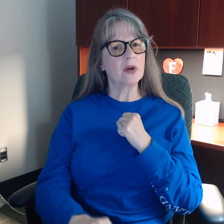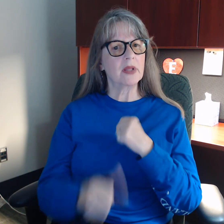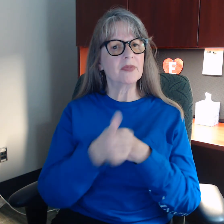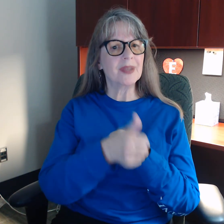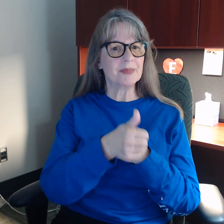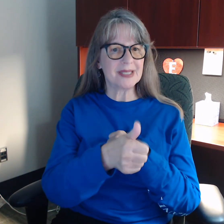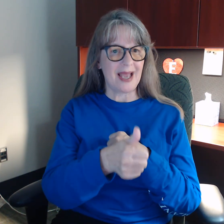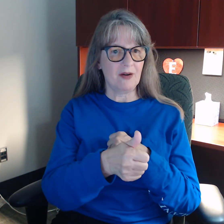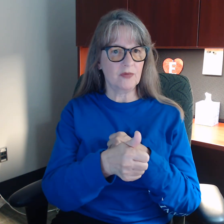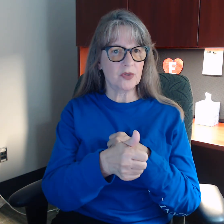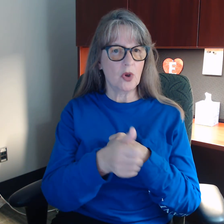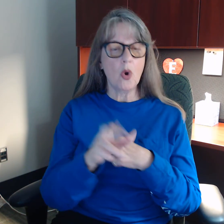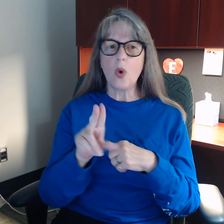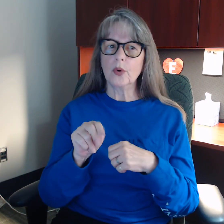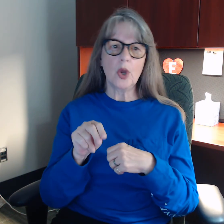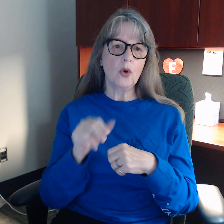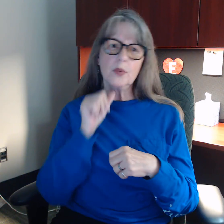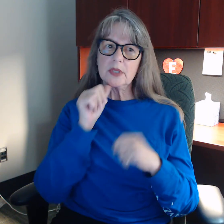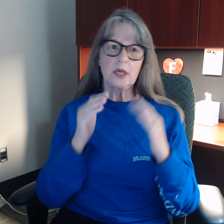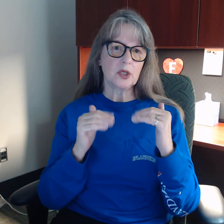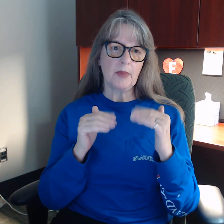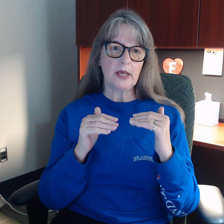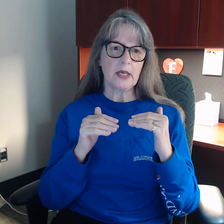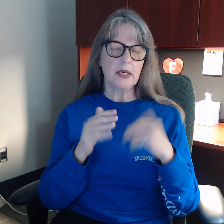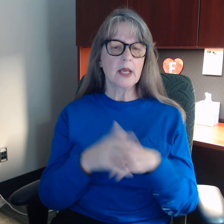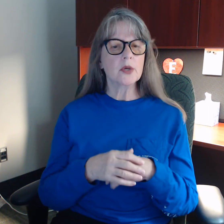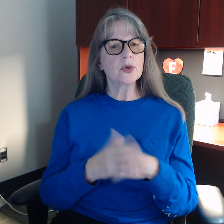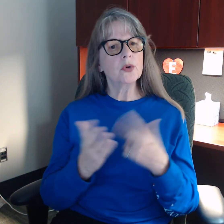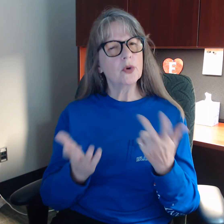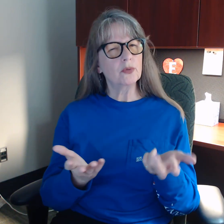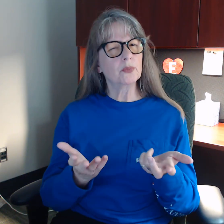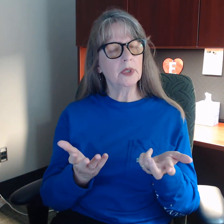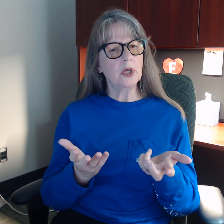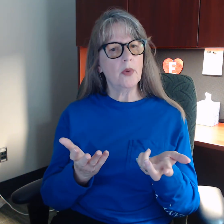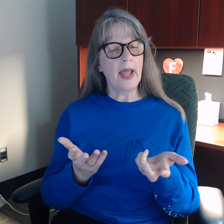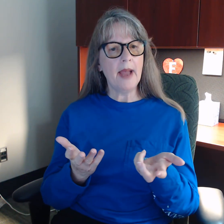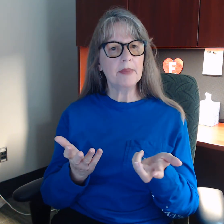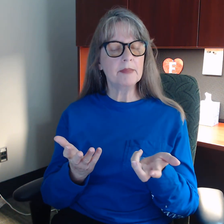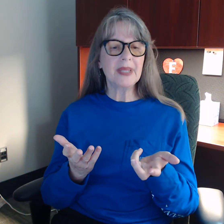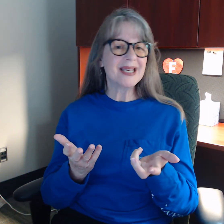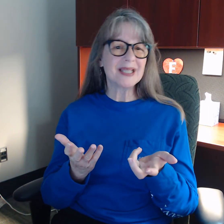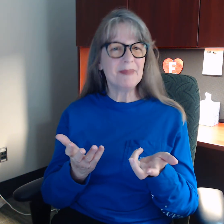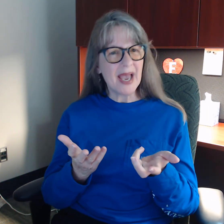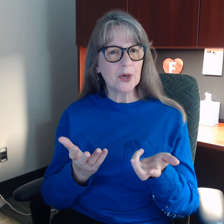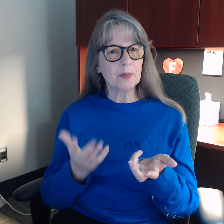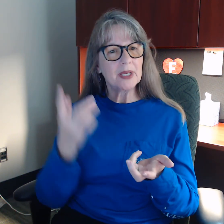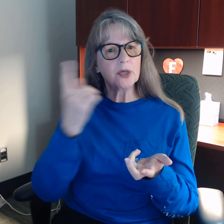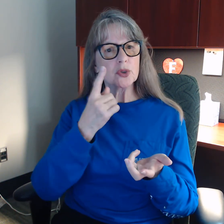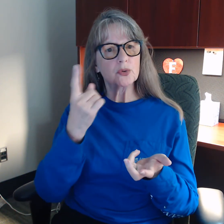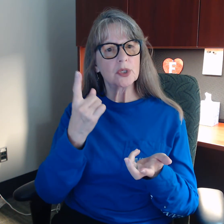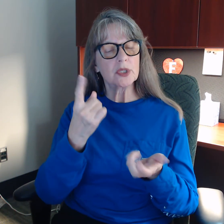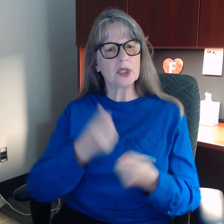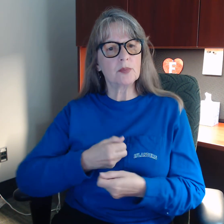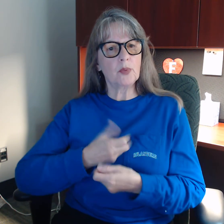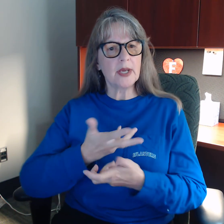it themselves. Or no, it was not expected. So you don't really know what happened, but that doesn't matter, because you're just